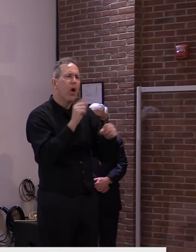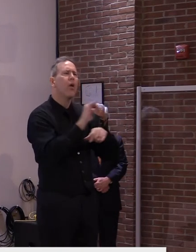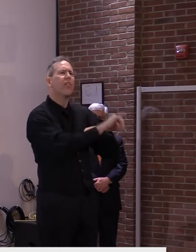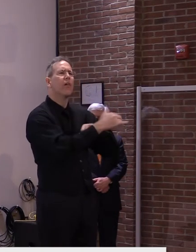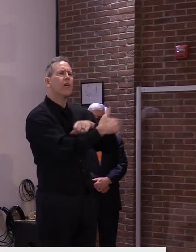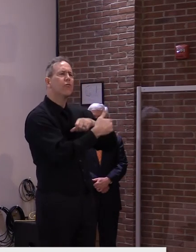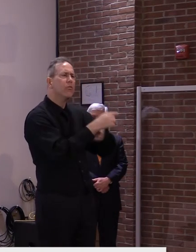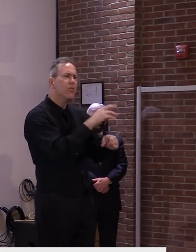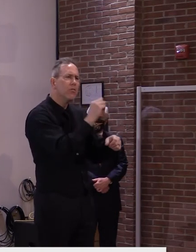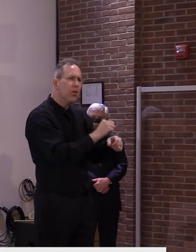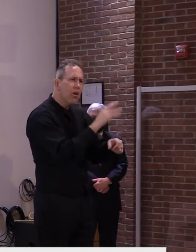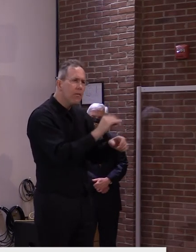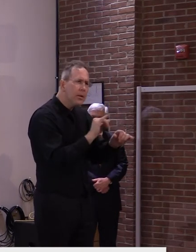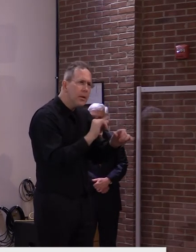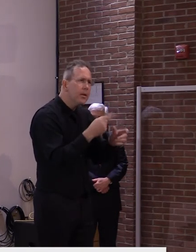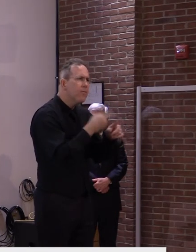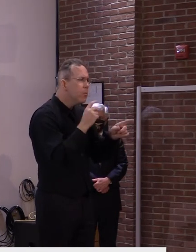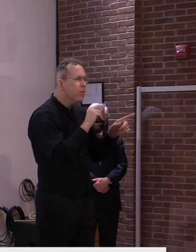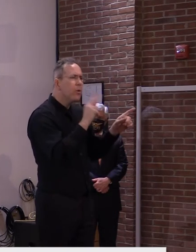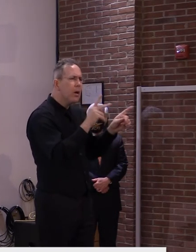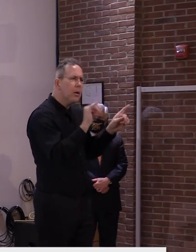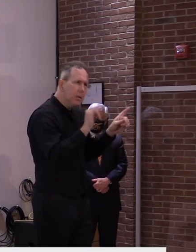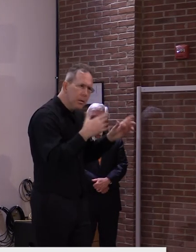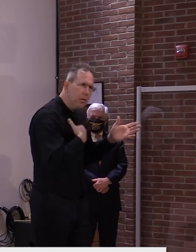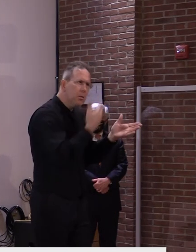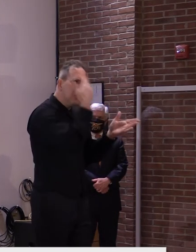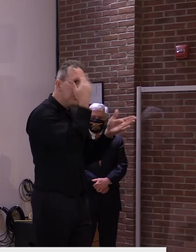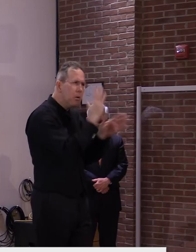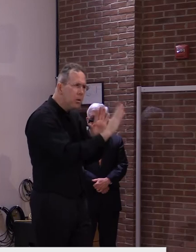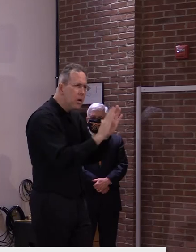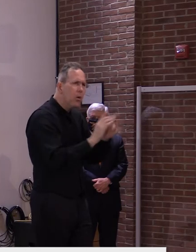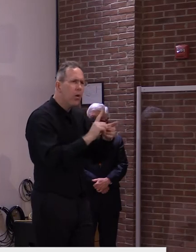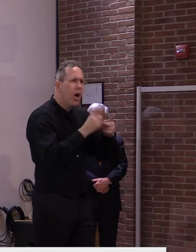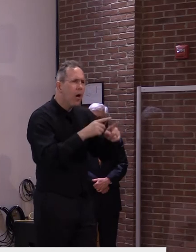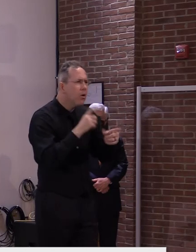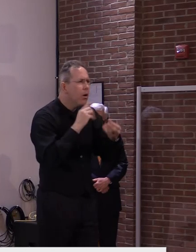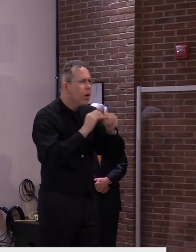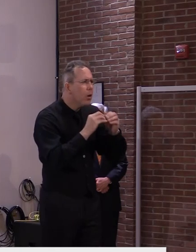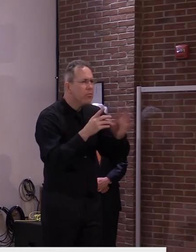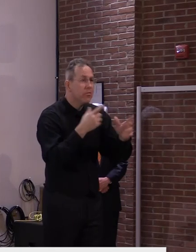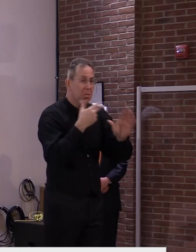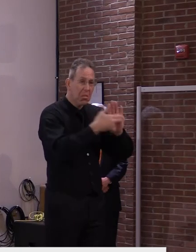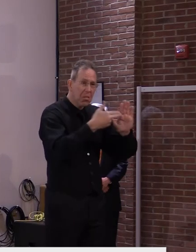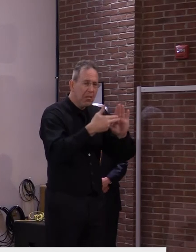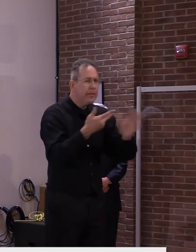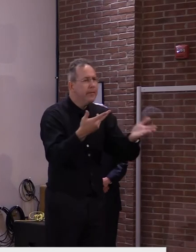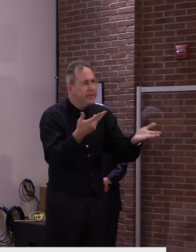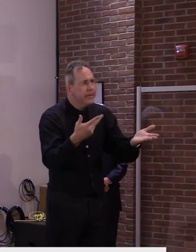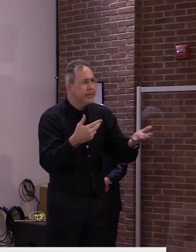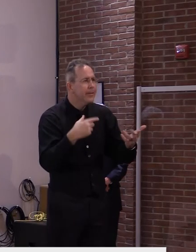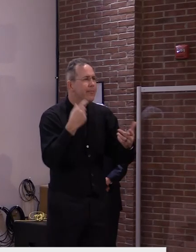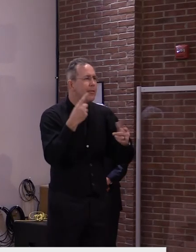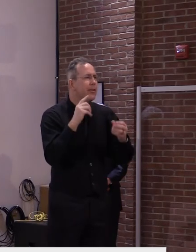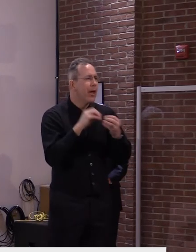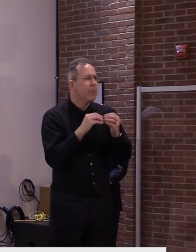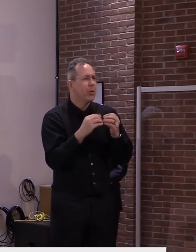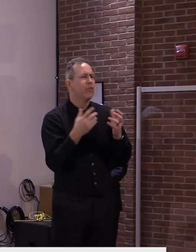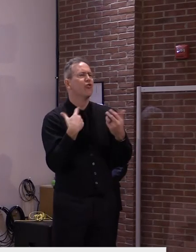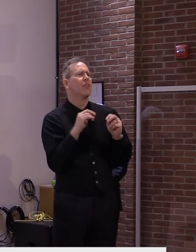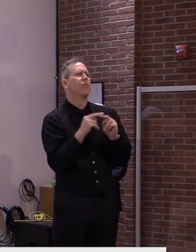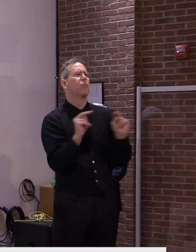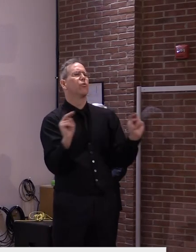by letters and numbers, and that would probably be the better way to go about it. Then it would eliminate all opportunities